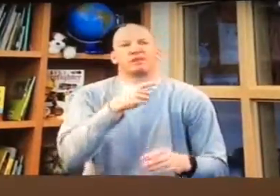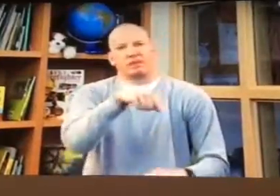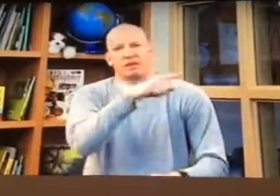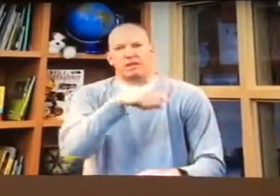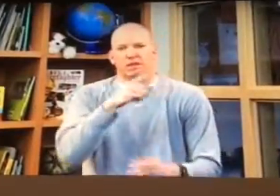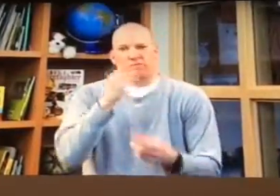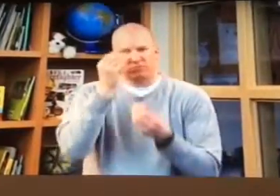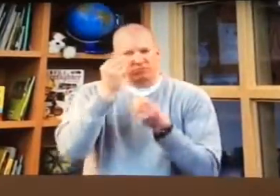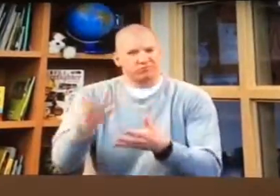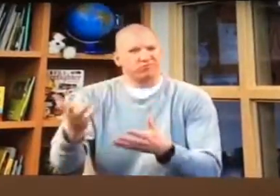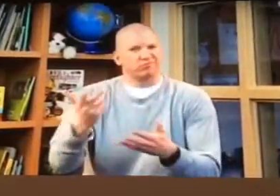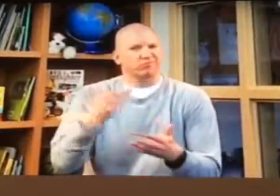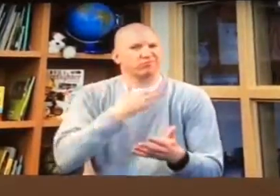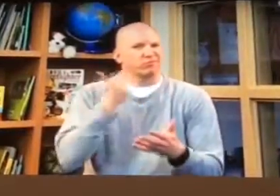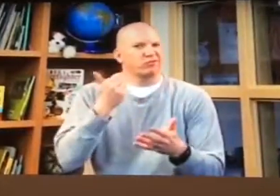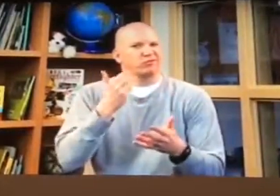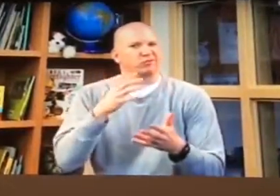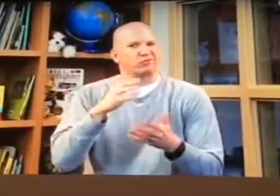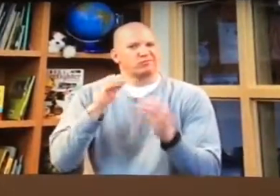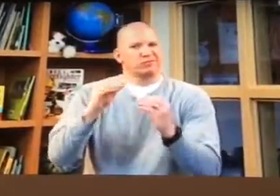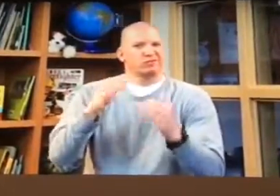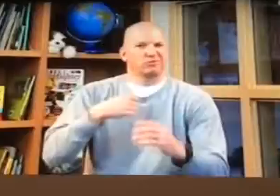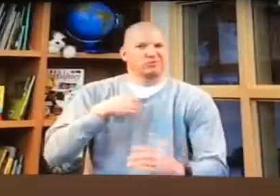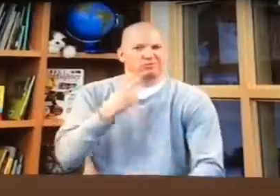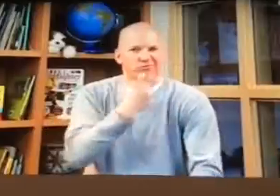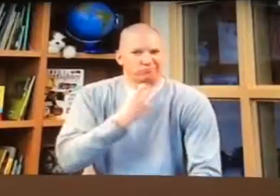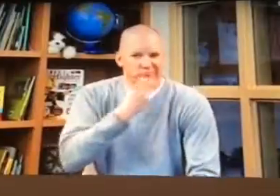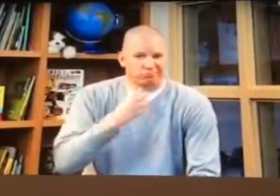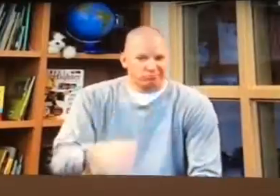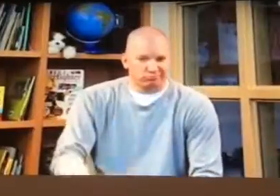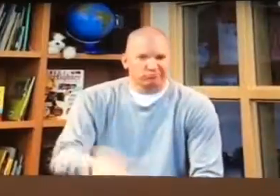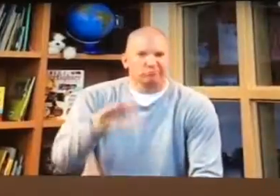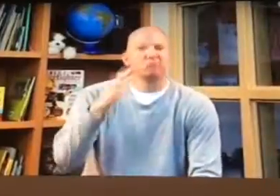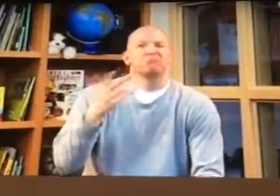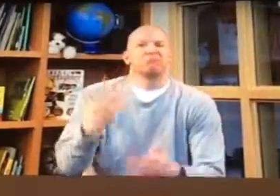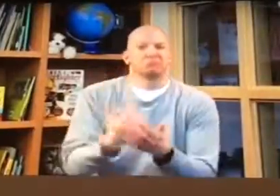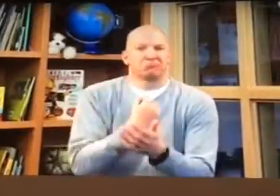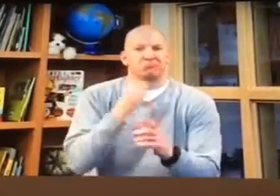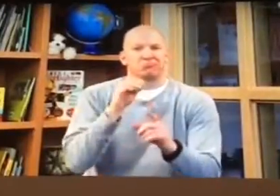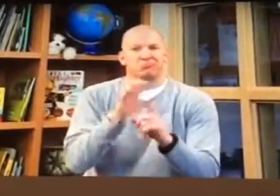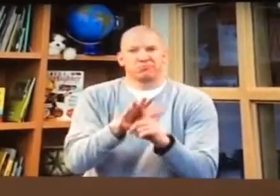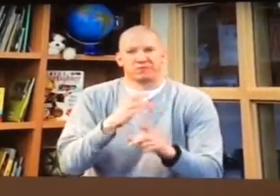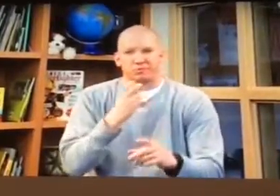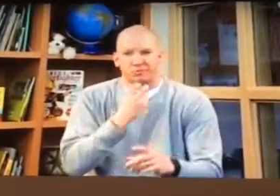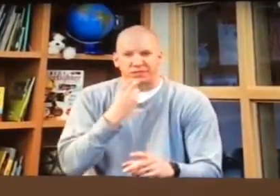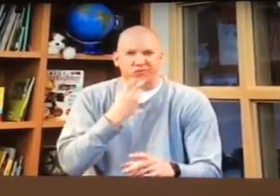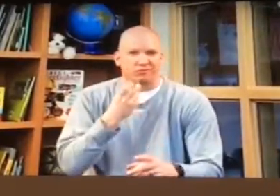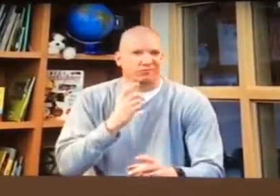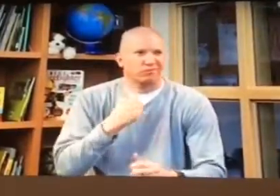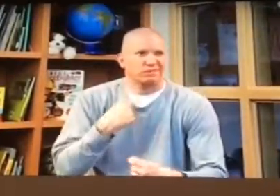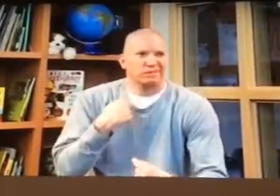deafness, and they told a lot of people influenced my parents to